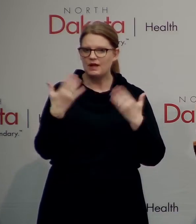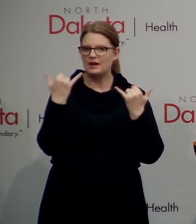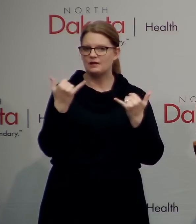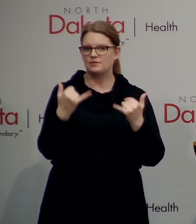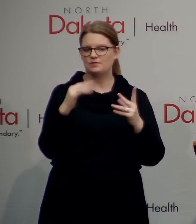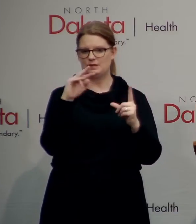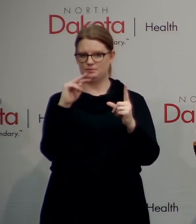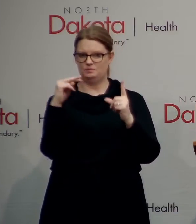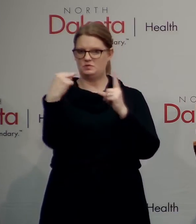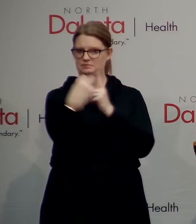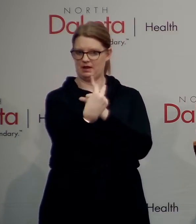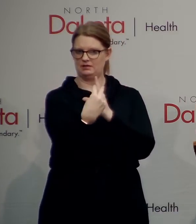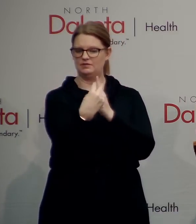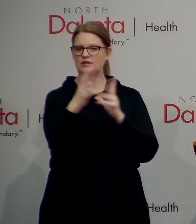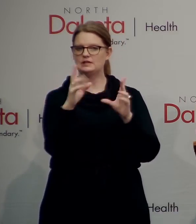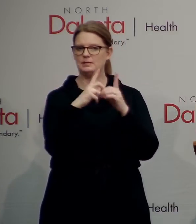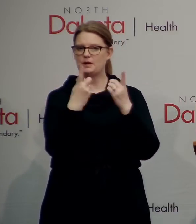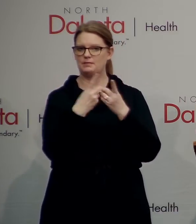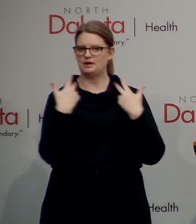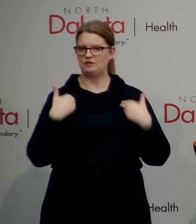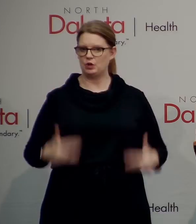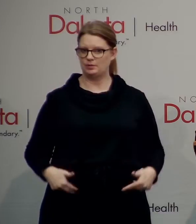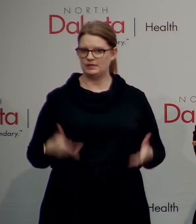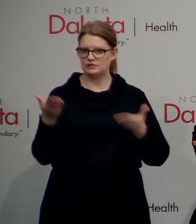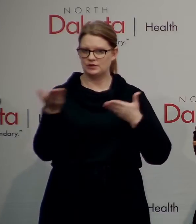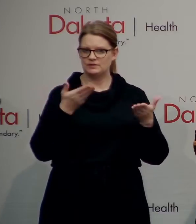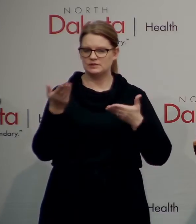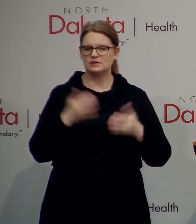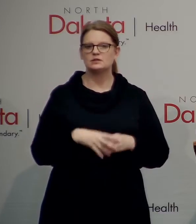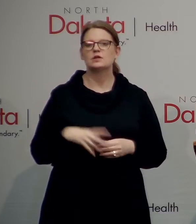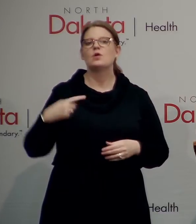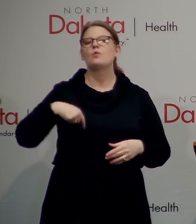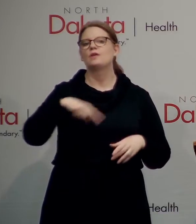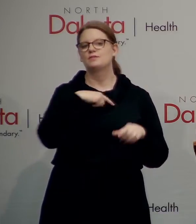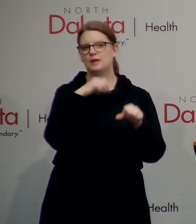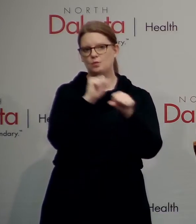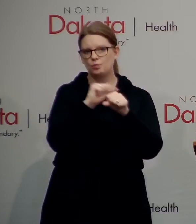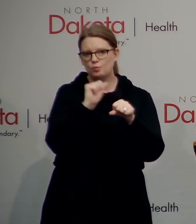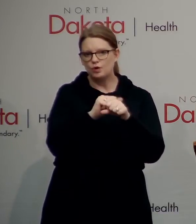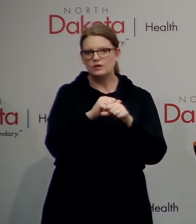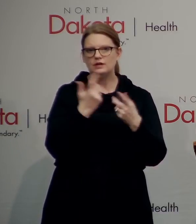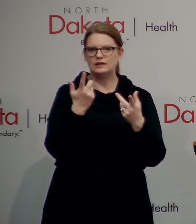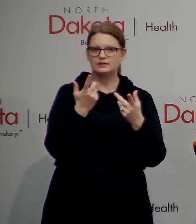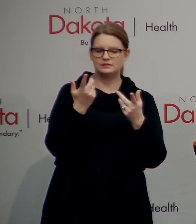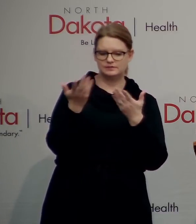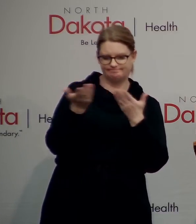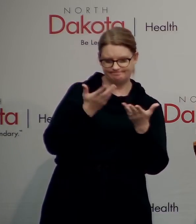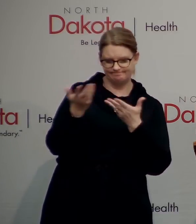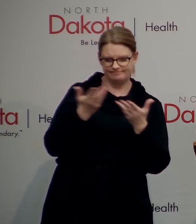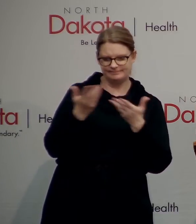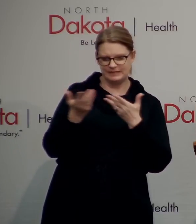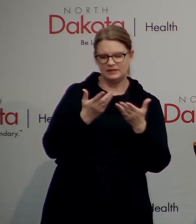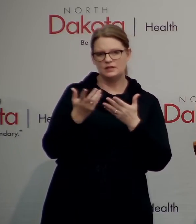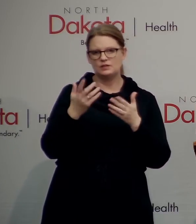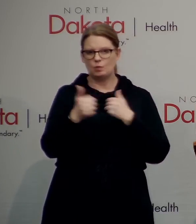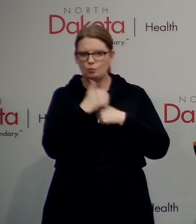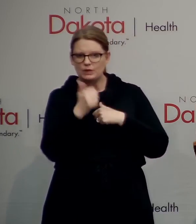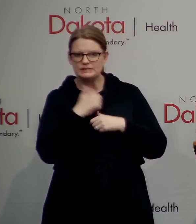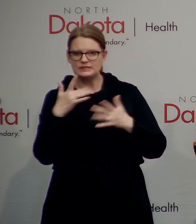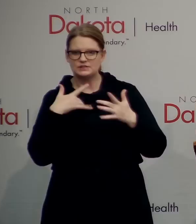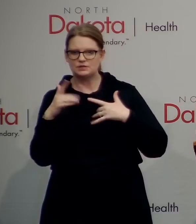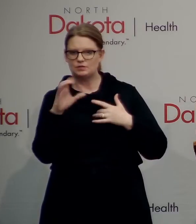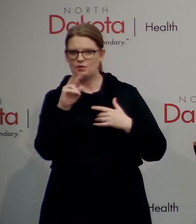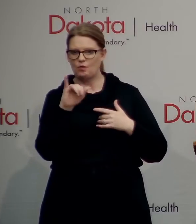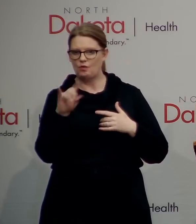from the perspective of the Department of Human Services. We have been working together to navigate the risks and concerns with COVID-19.